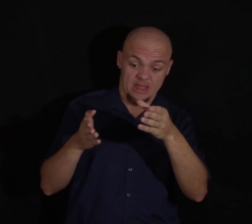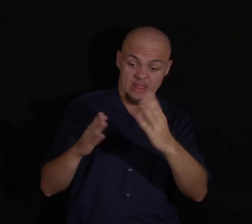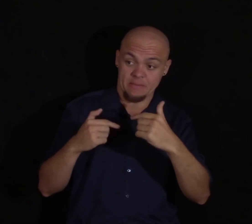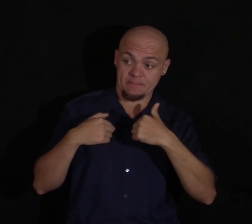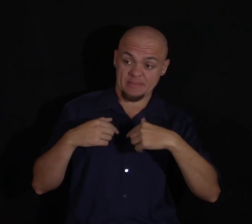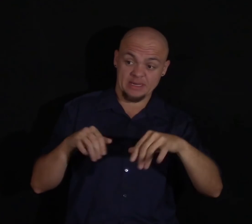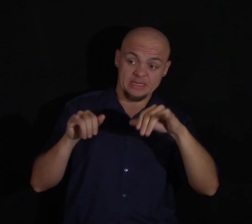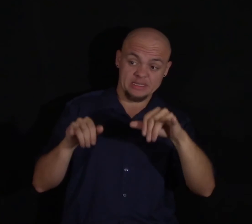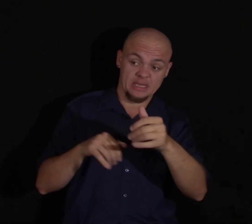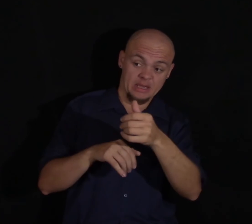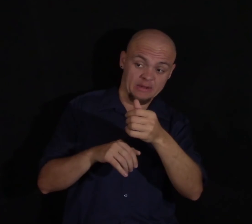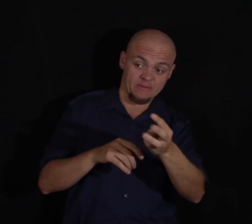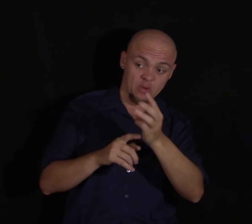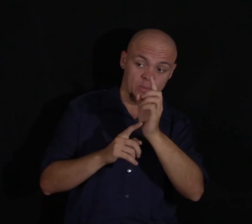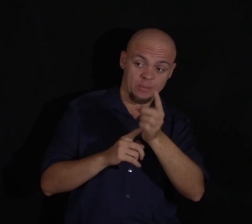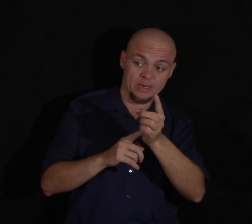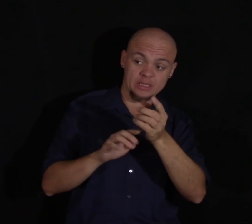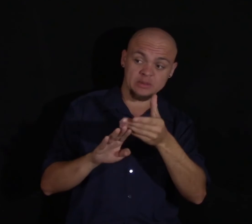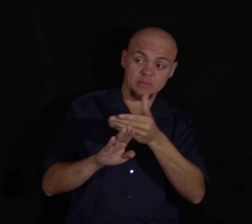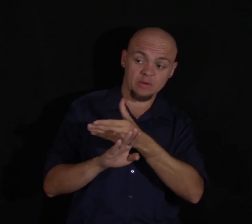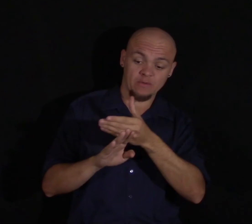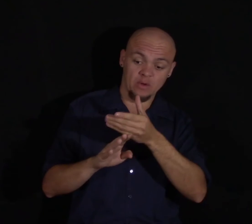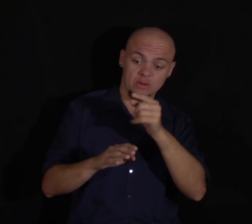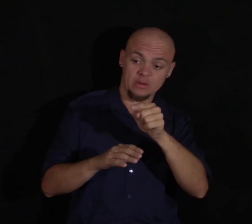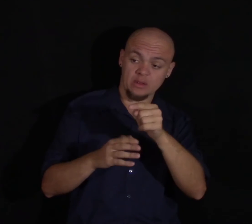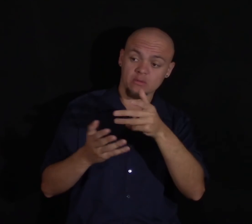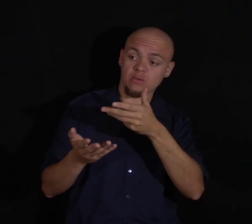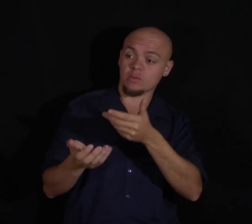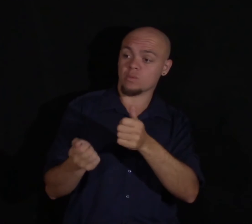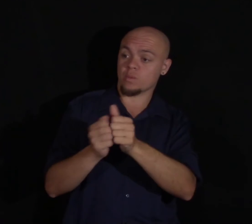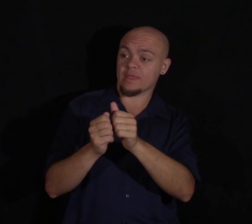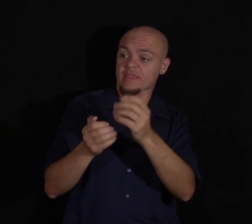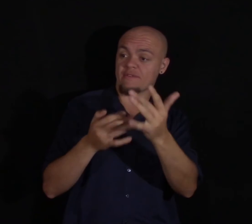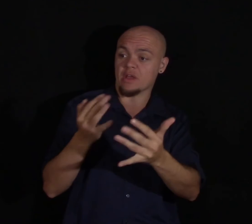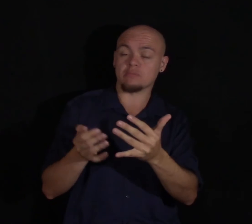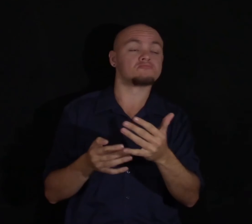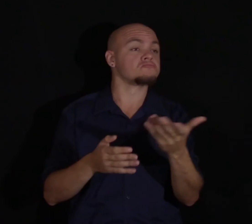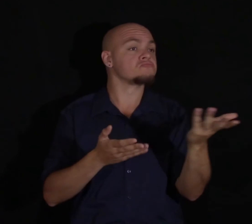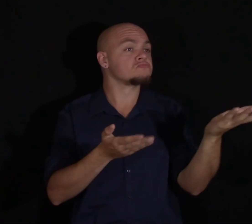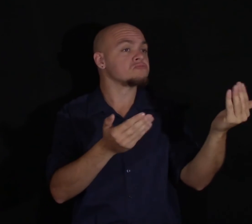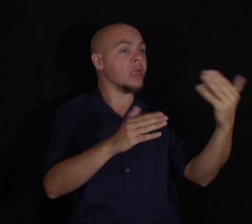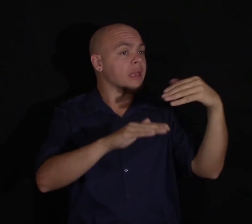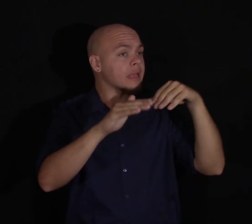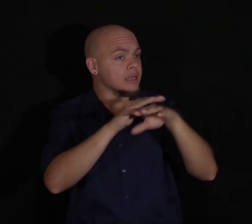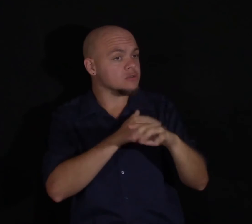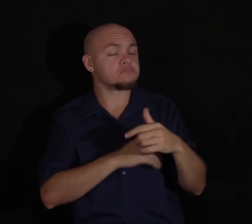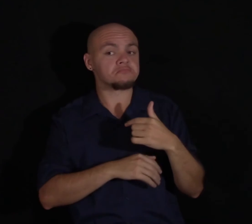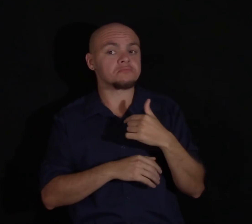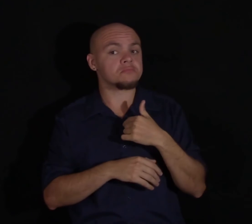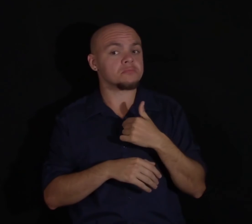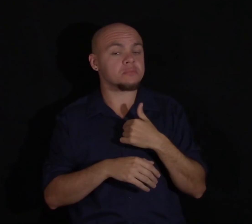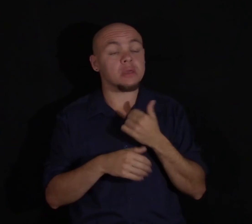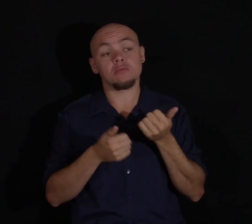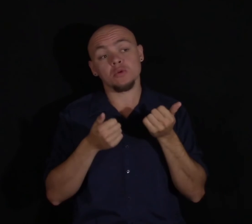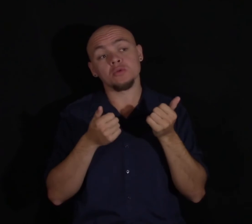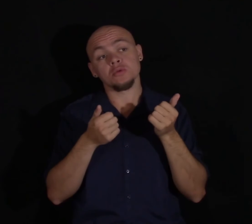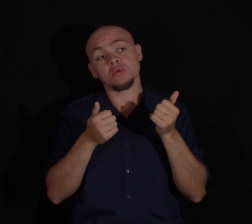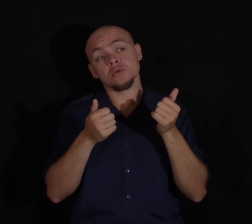few minutes before the fire." "Enter," said De Lacy. "and I will try in what manner I